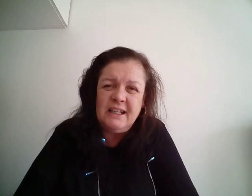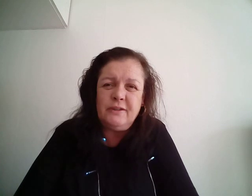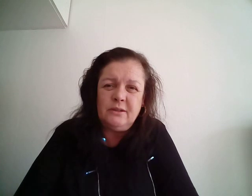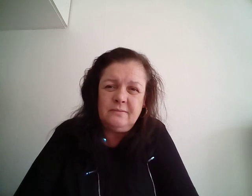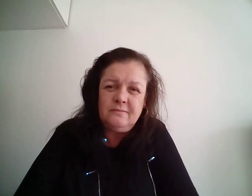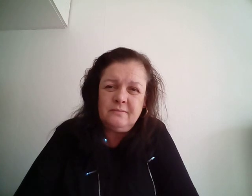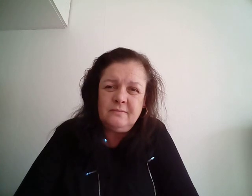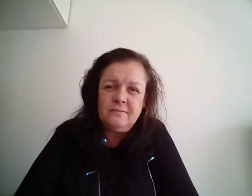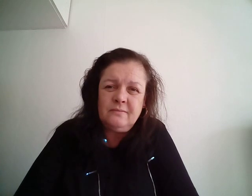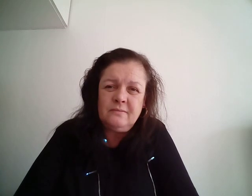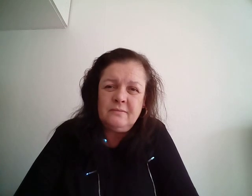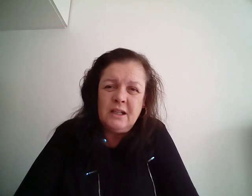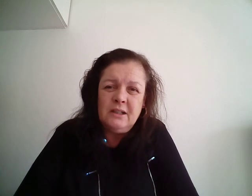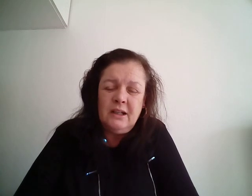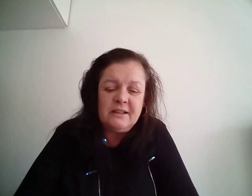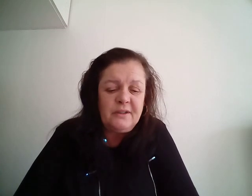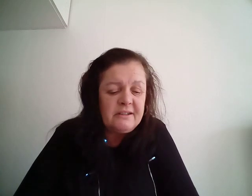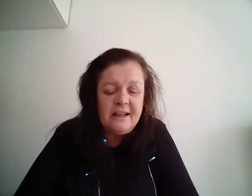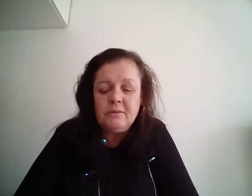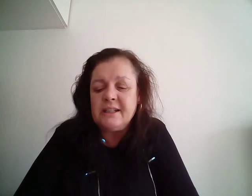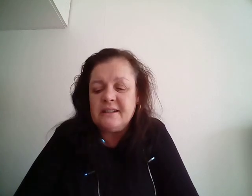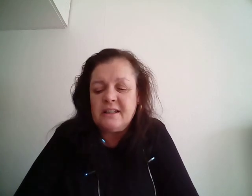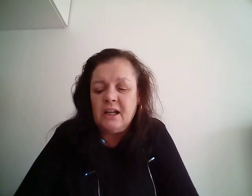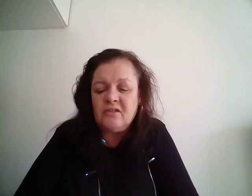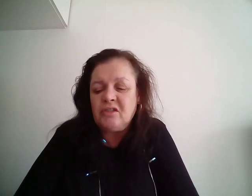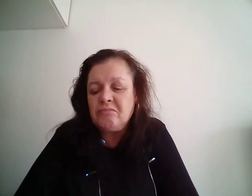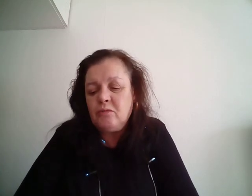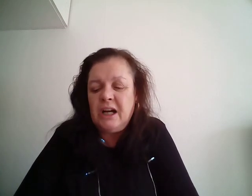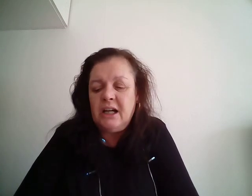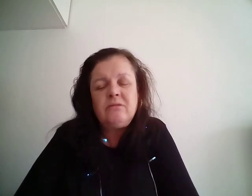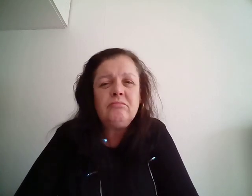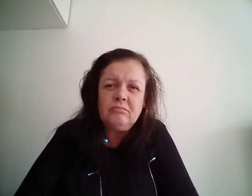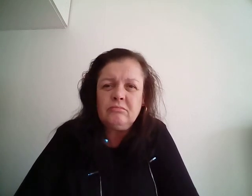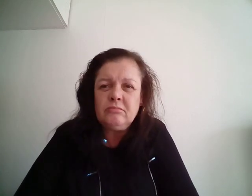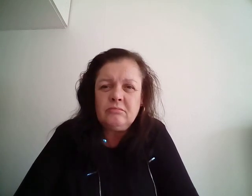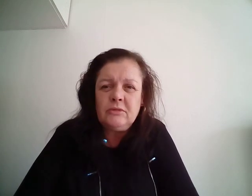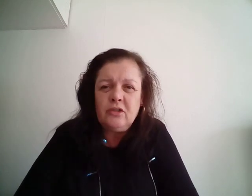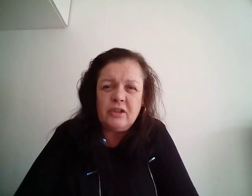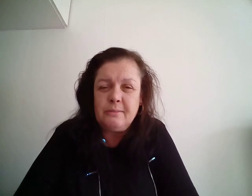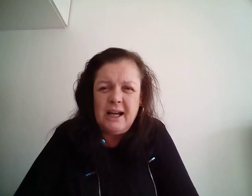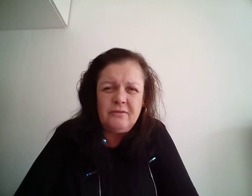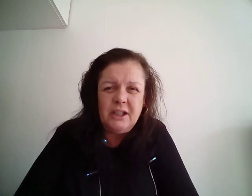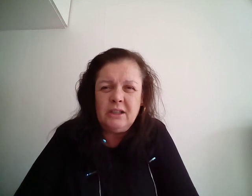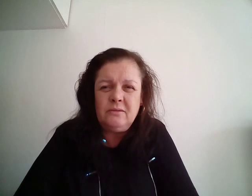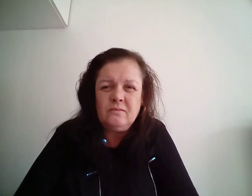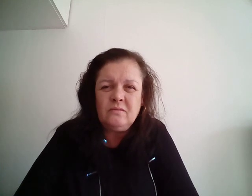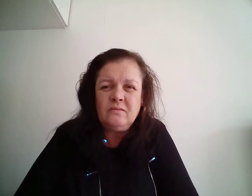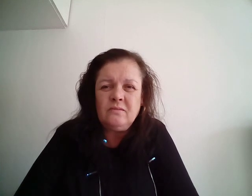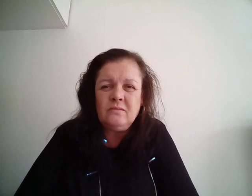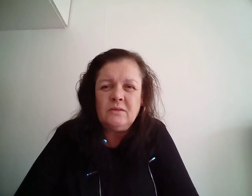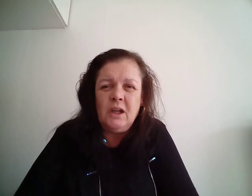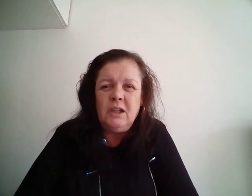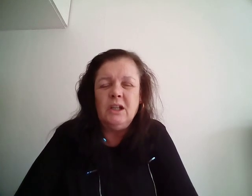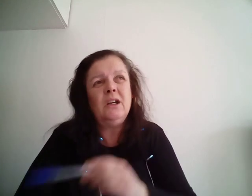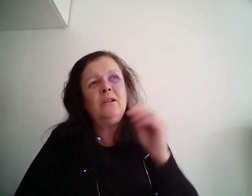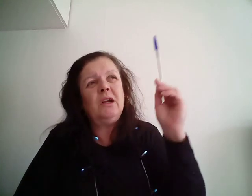evil. And as far as I'm concerned, well, just my view. You know,